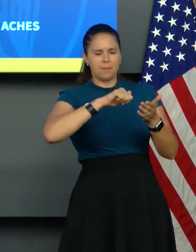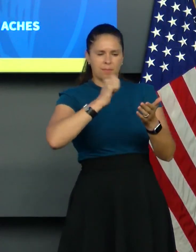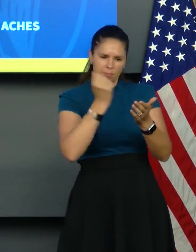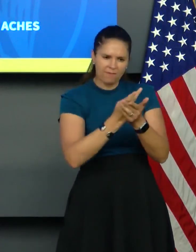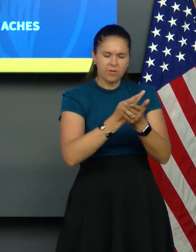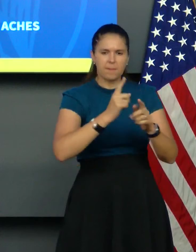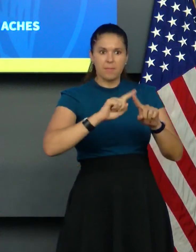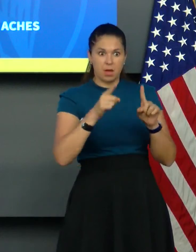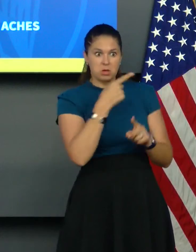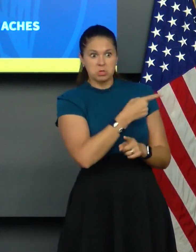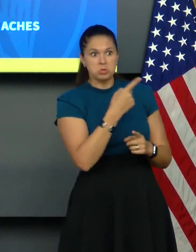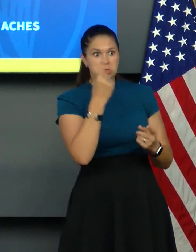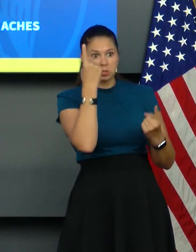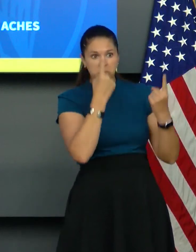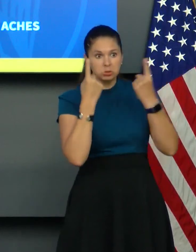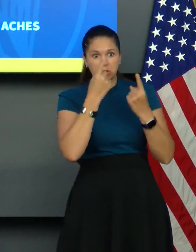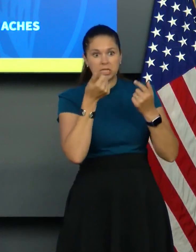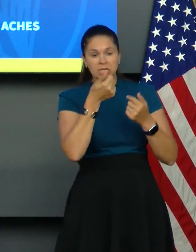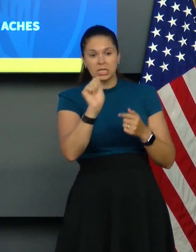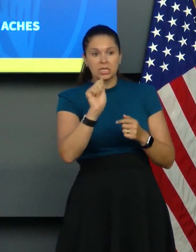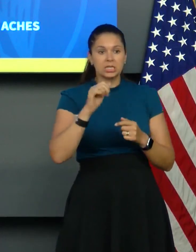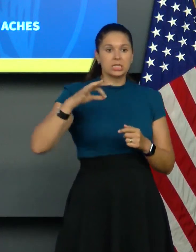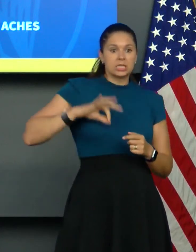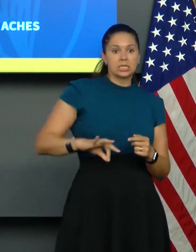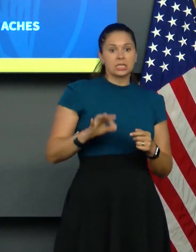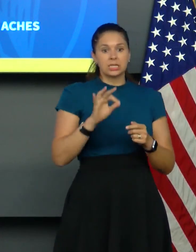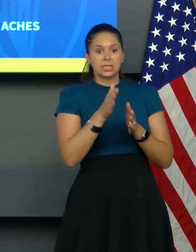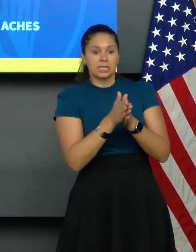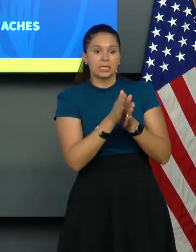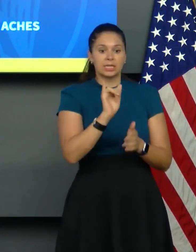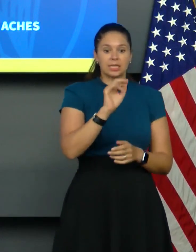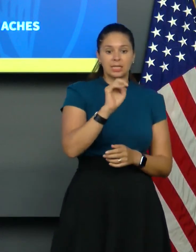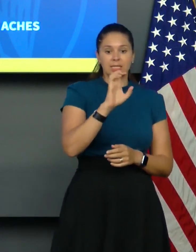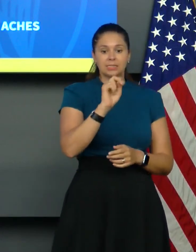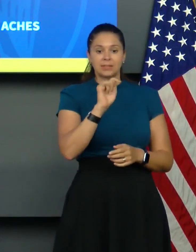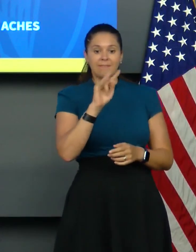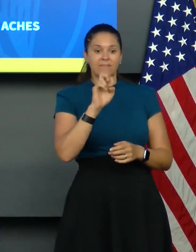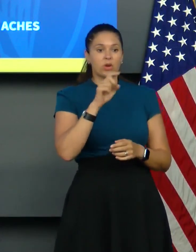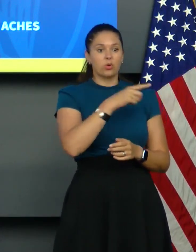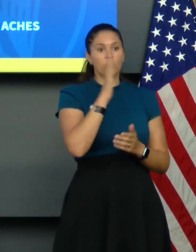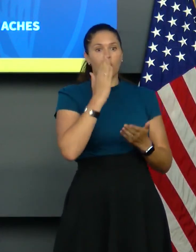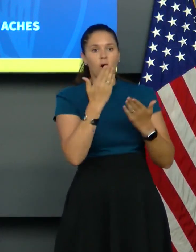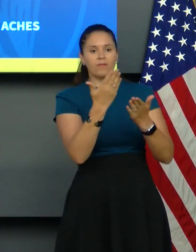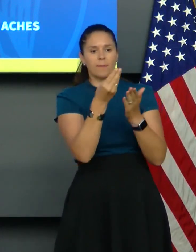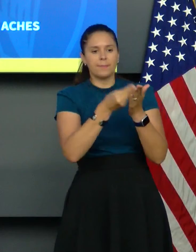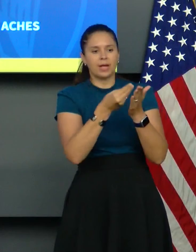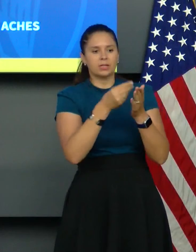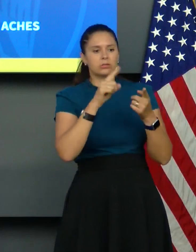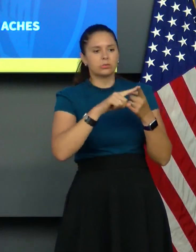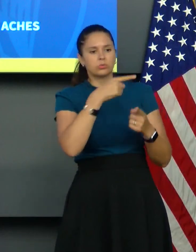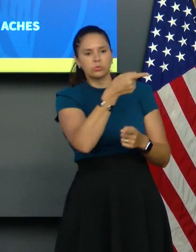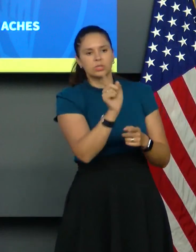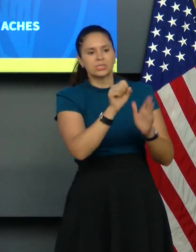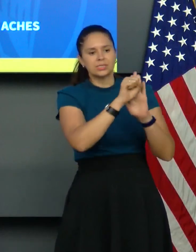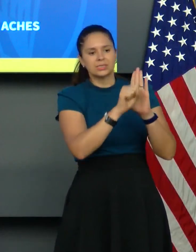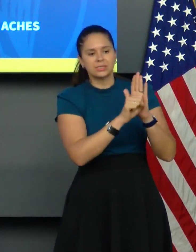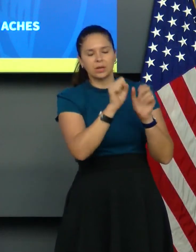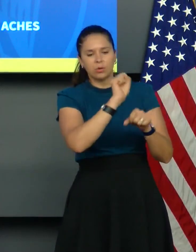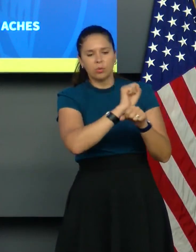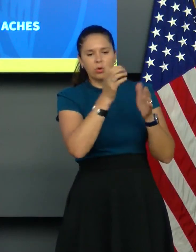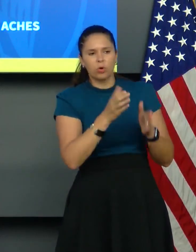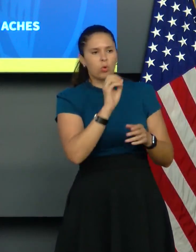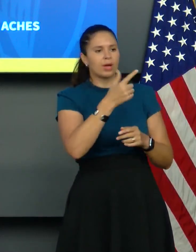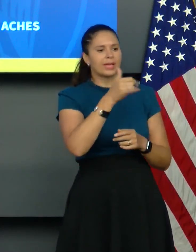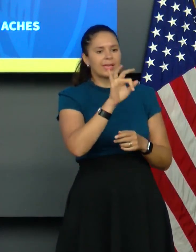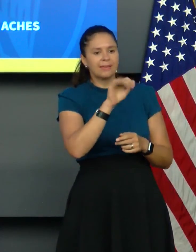at either incentives like we just saw for college students where you would offer some money to state workers or some